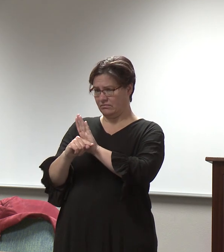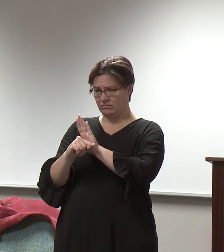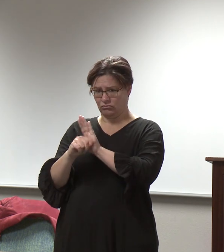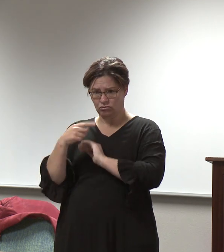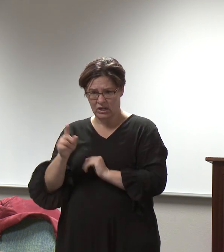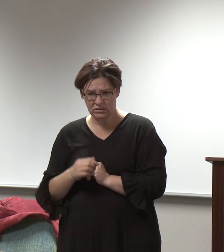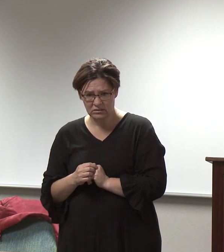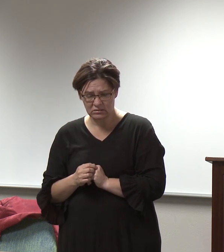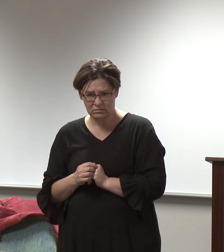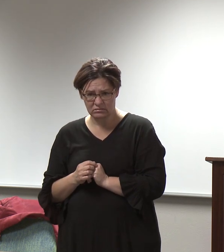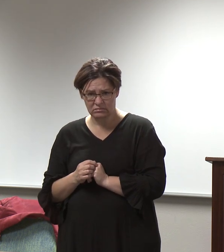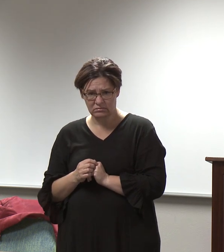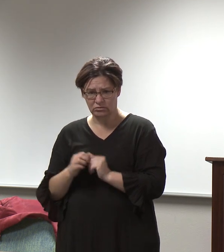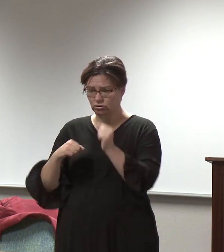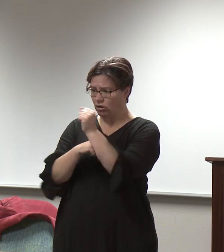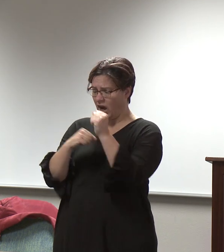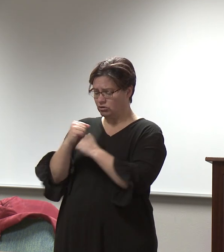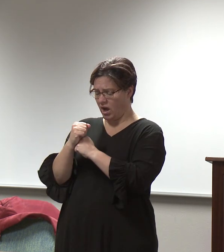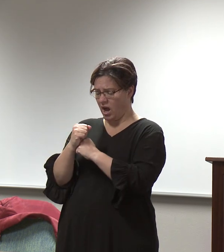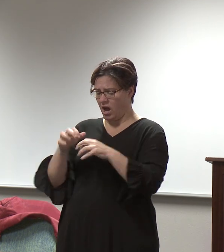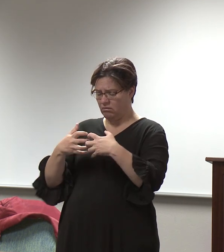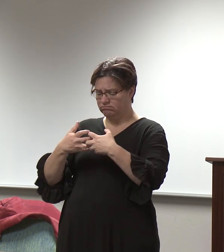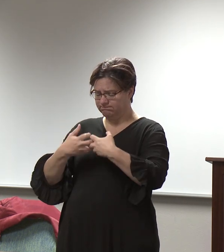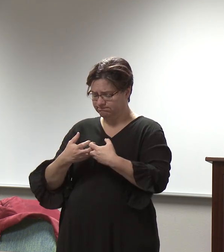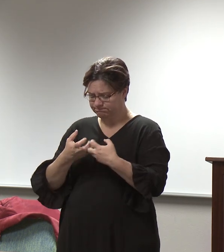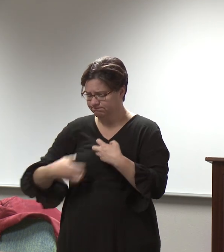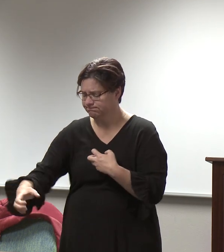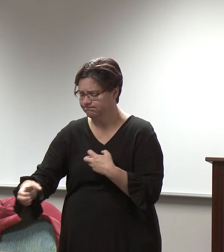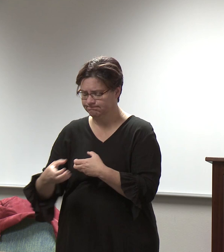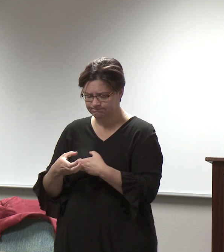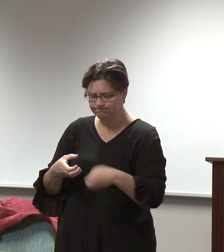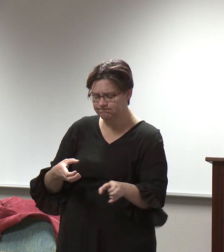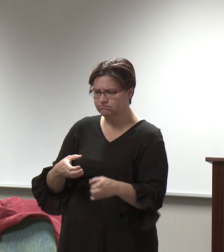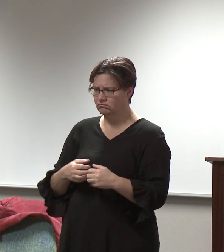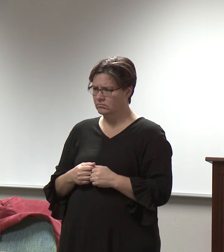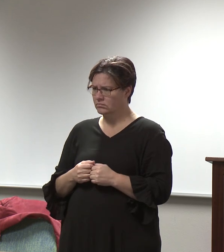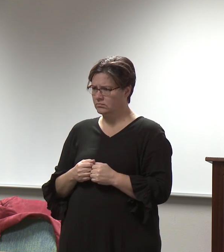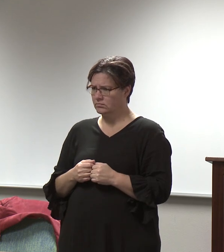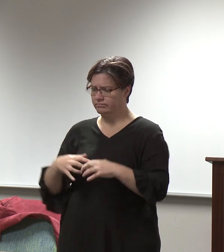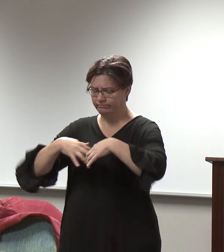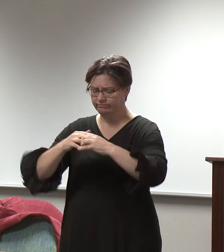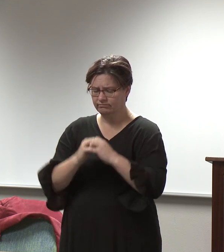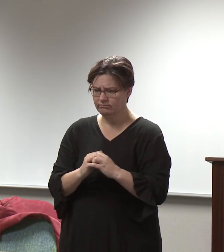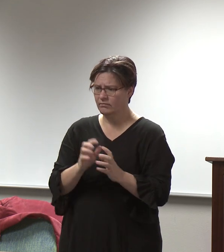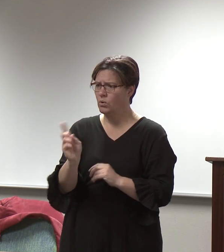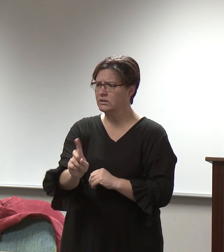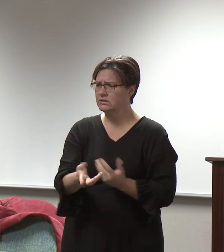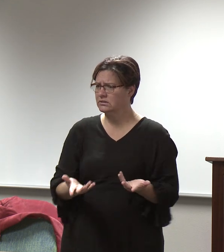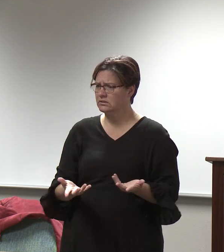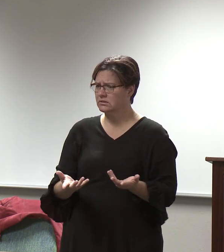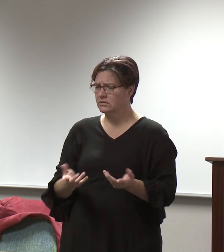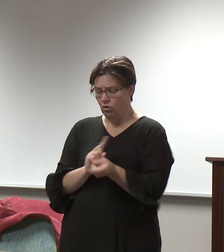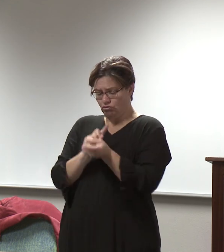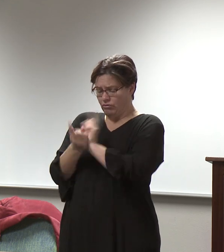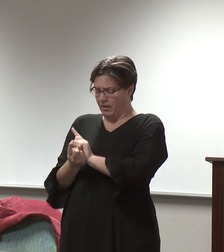right? It's deconstructing, it's undoing. What are we going to put in place? How are we going to replace